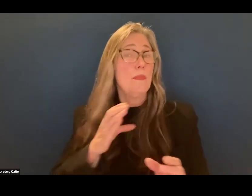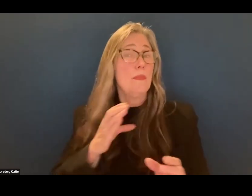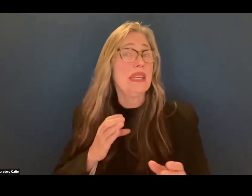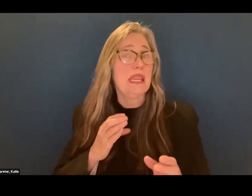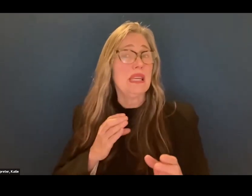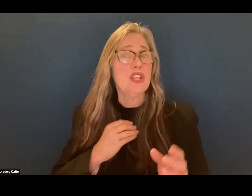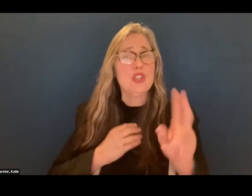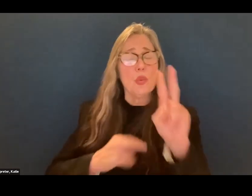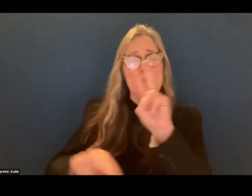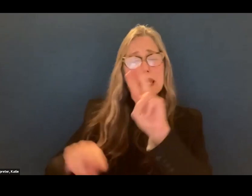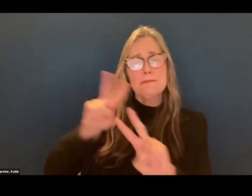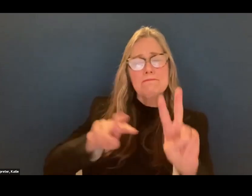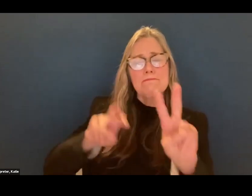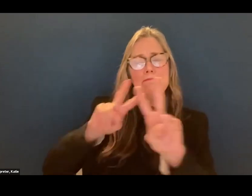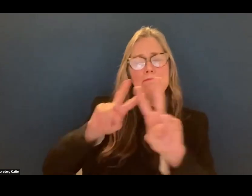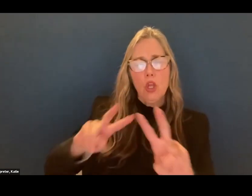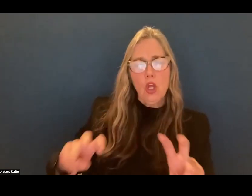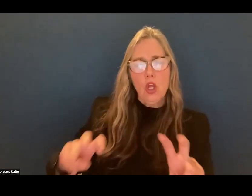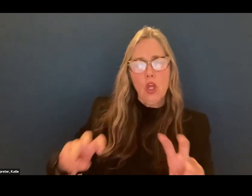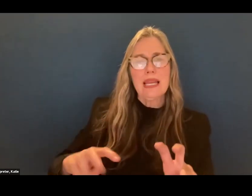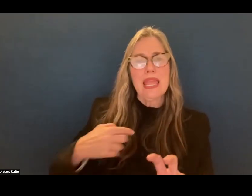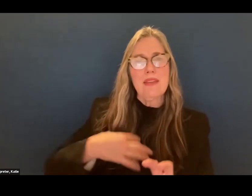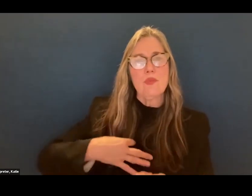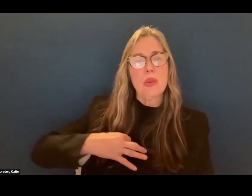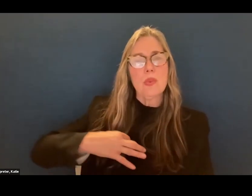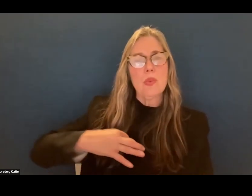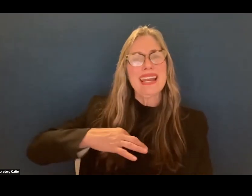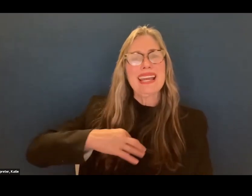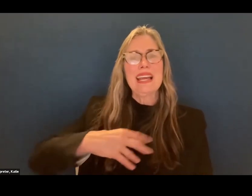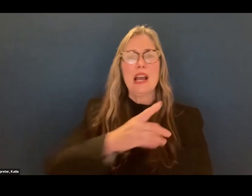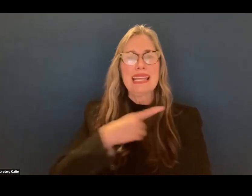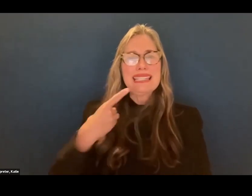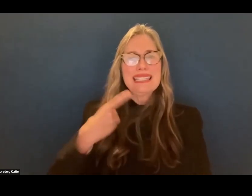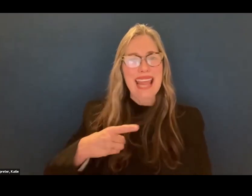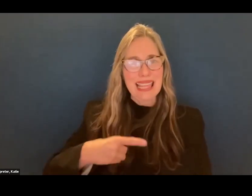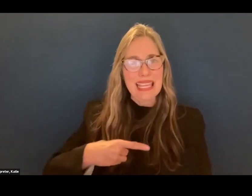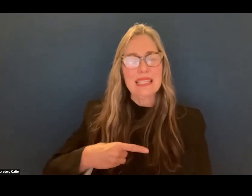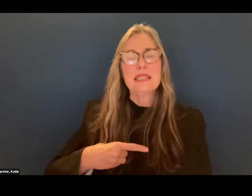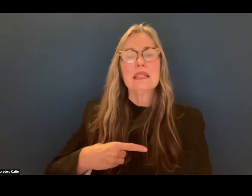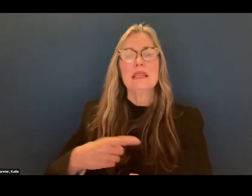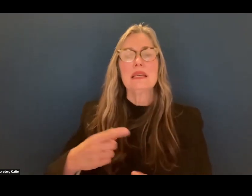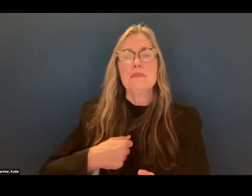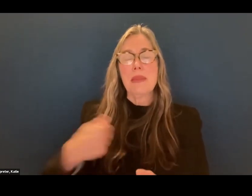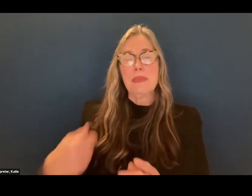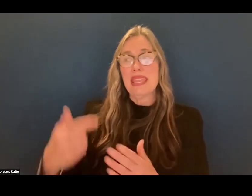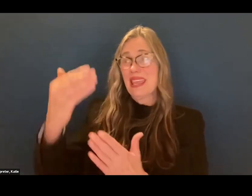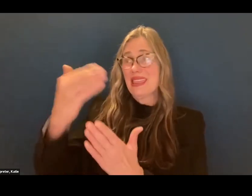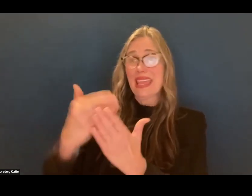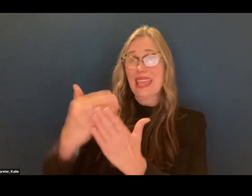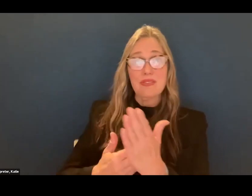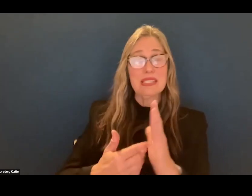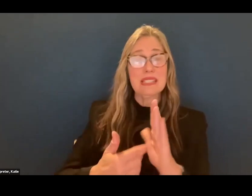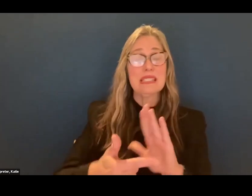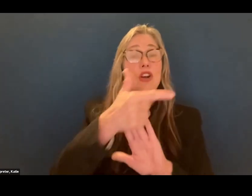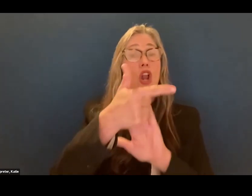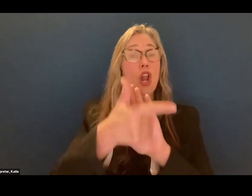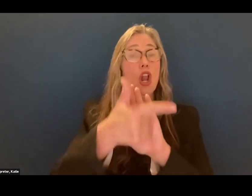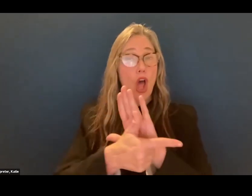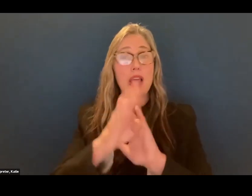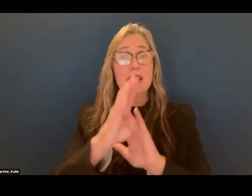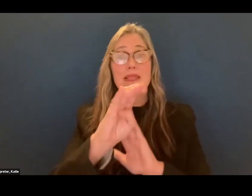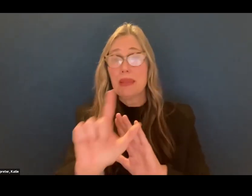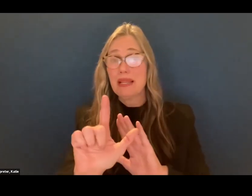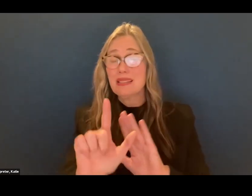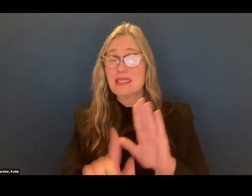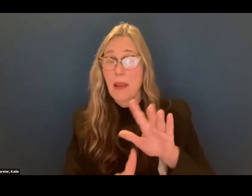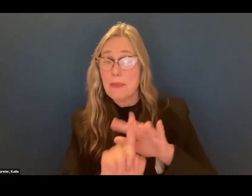So sitting as a delegate for our region, one of the delegates for our region, we get a list of bills that are coming, we get a list of